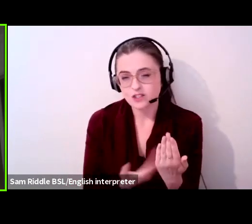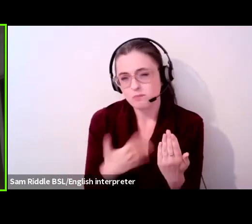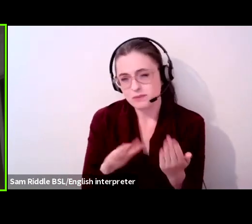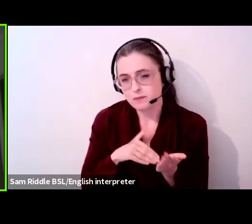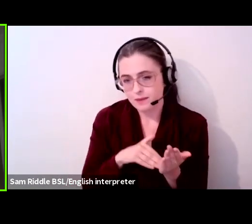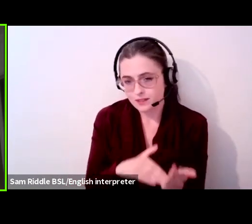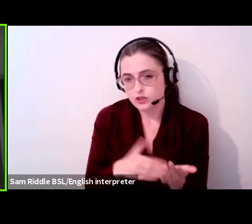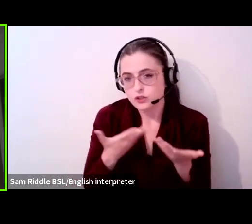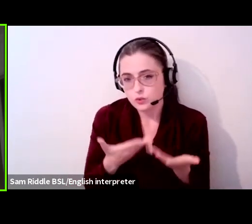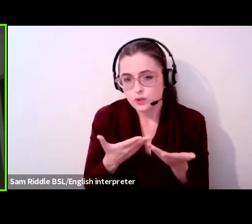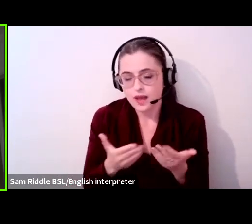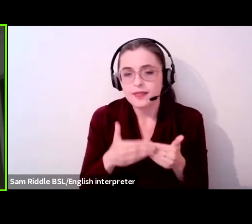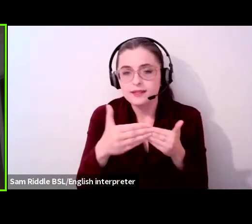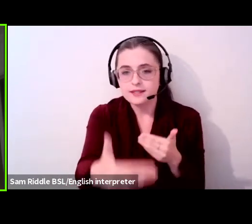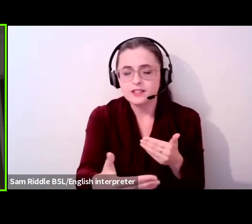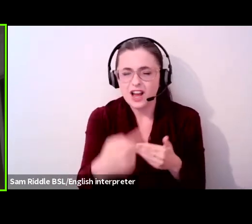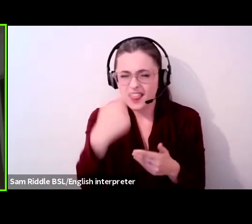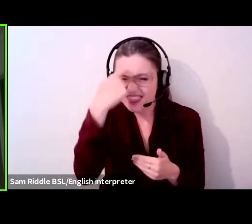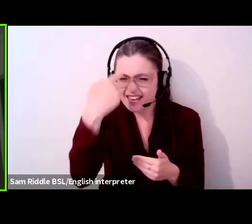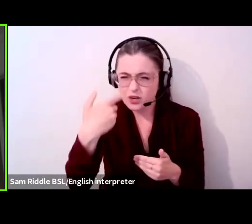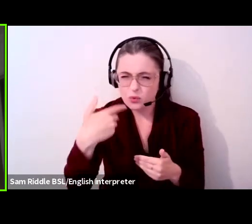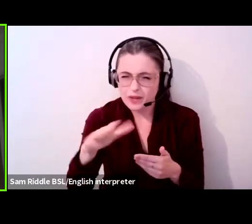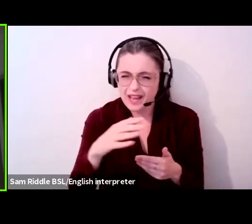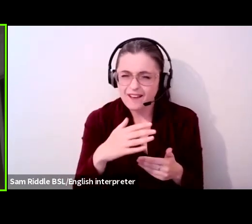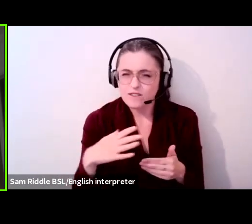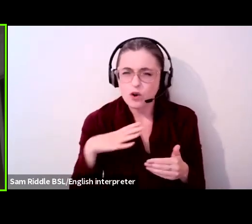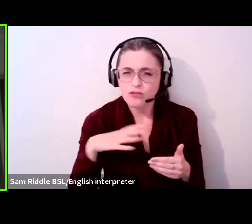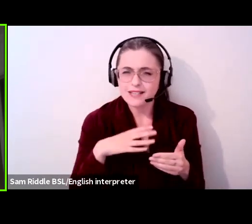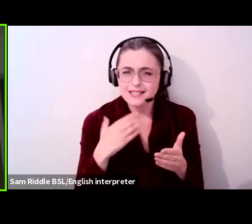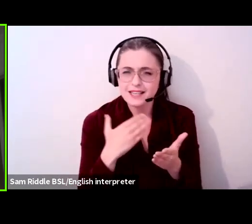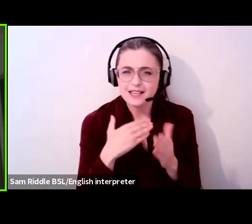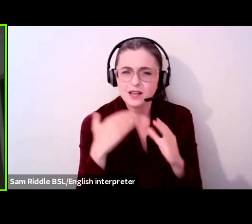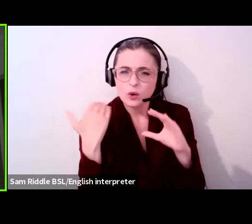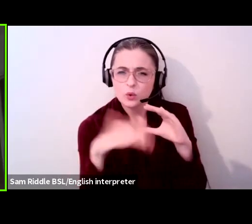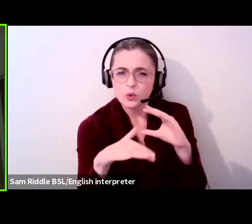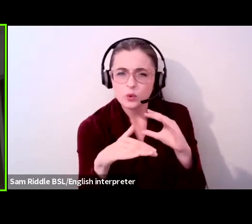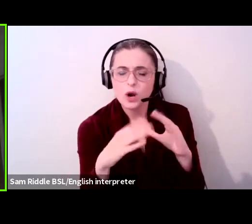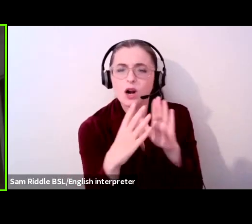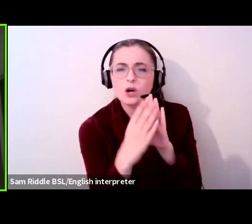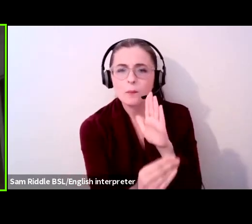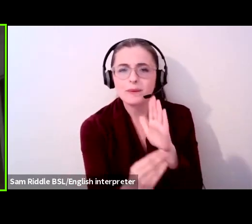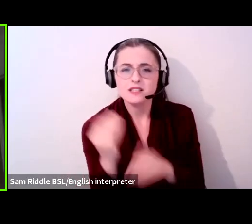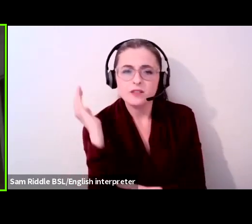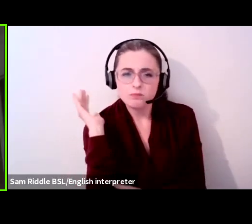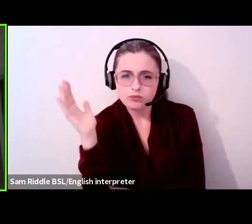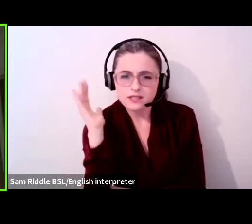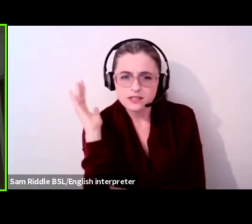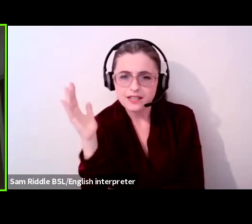mentioned. I think we sent copies of presentation. If not, we will do that.